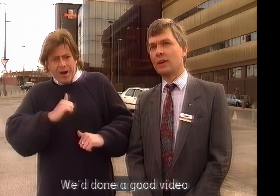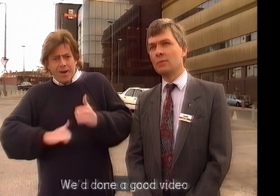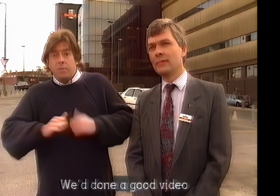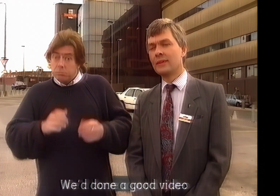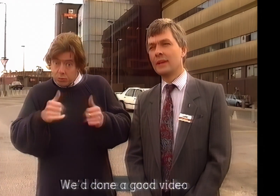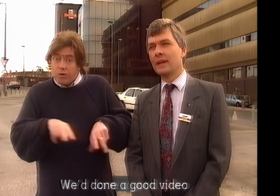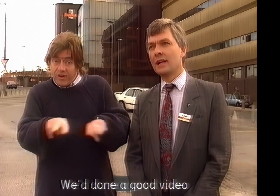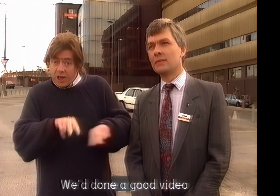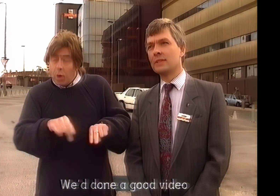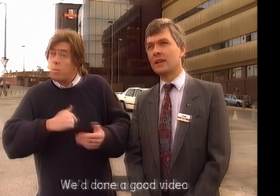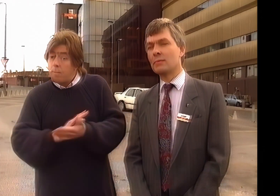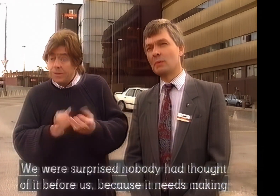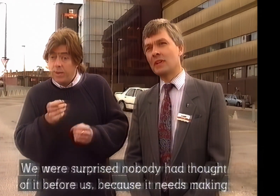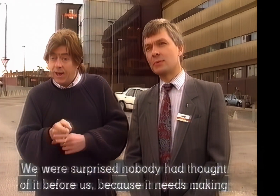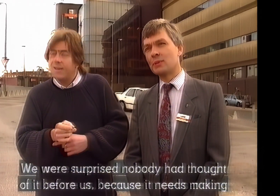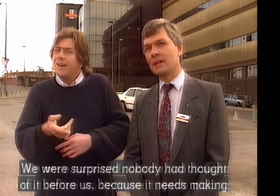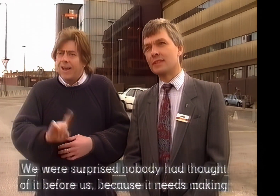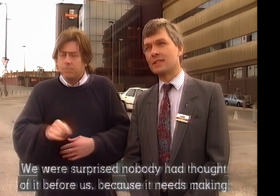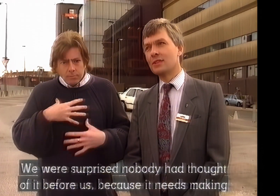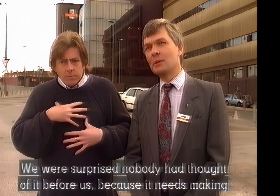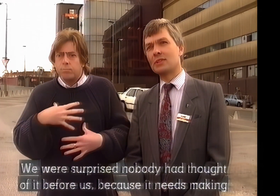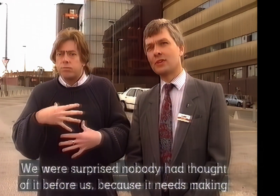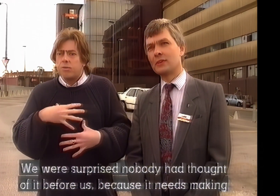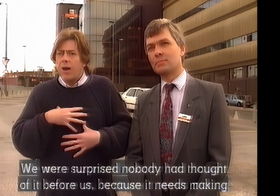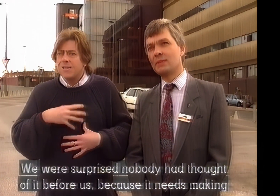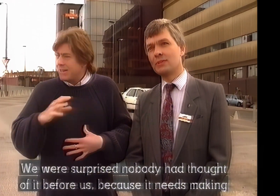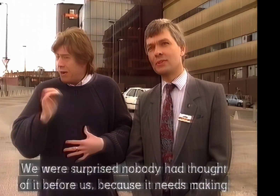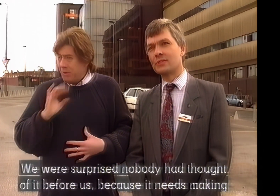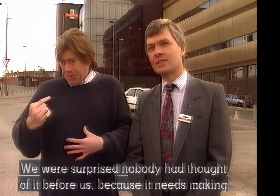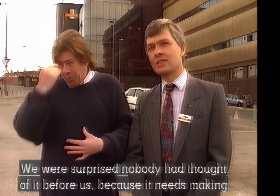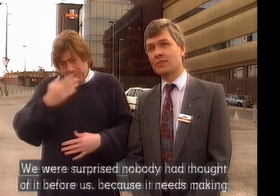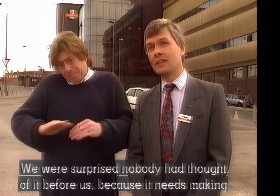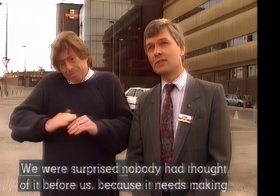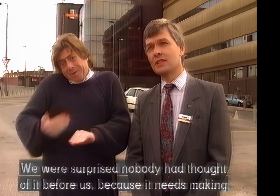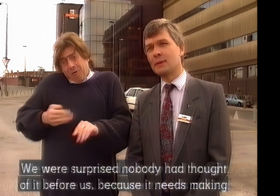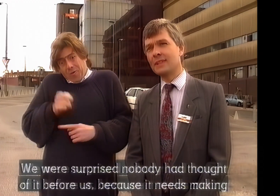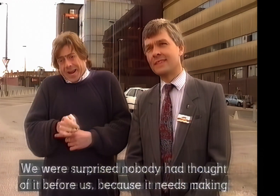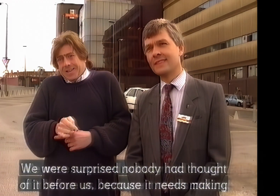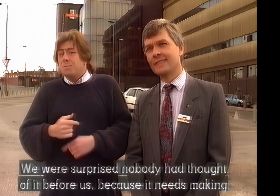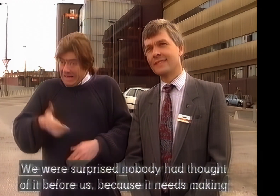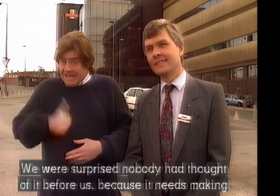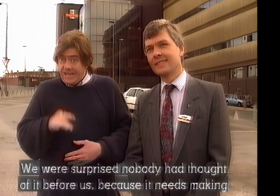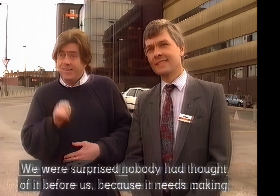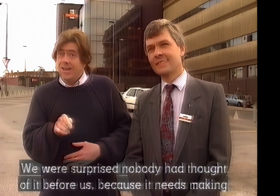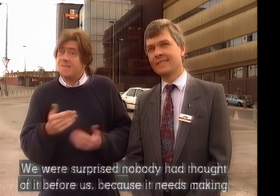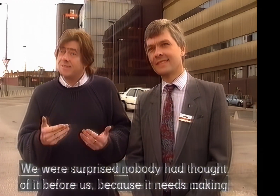video, and we were really surprised that nobody thought of it before us, because it really does need making.